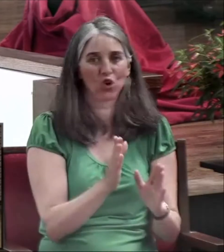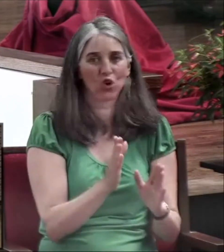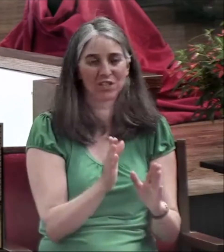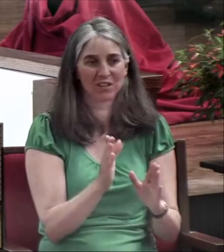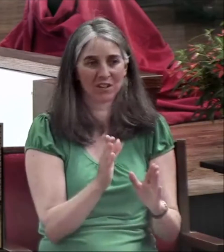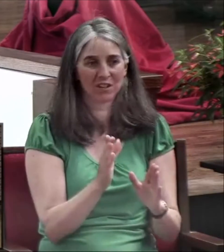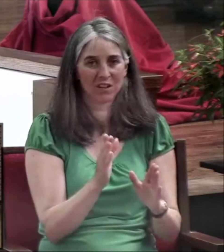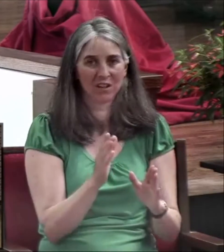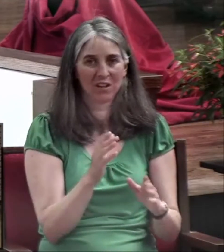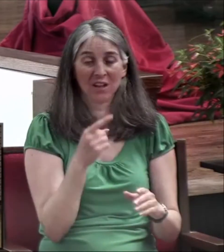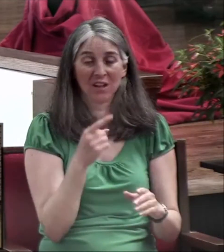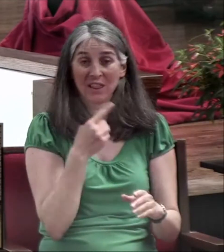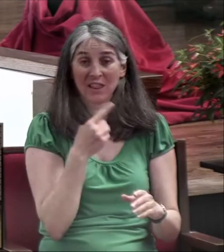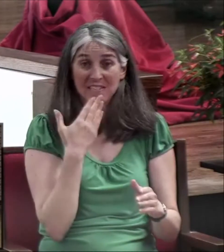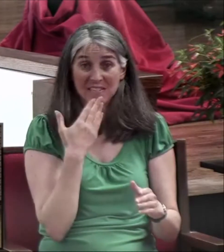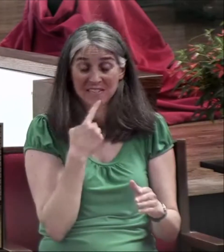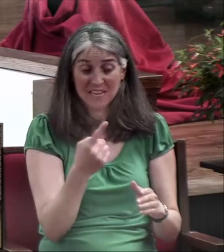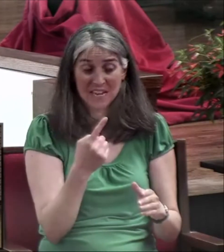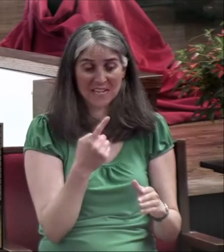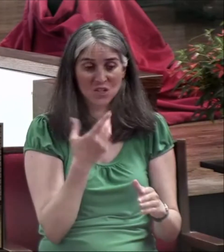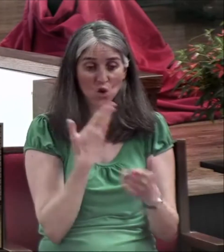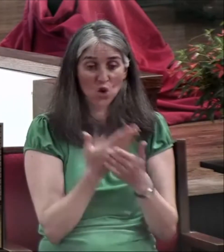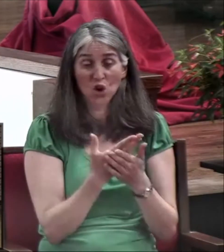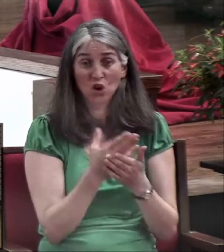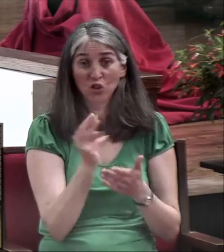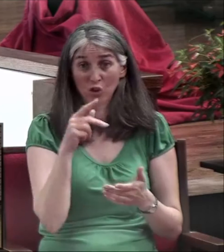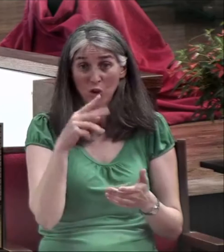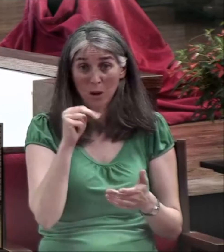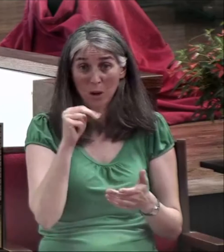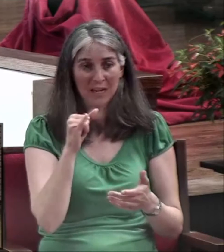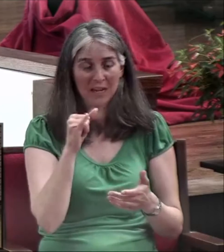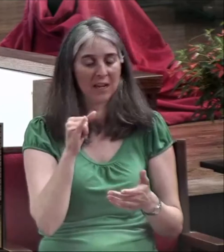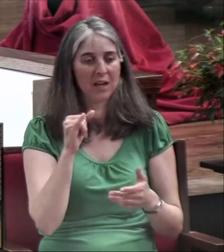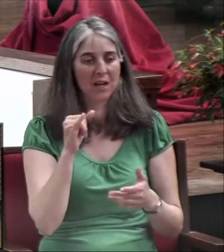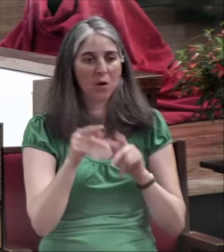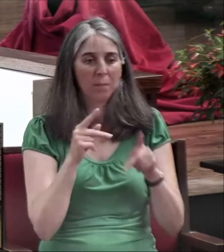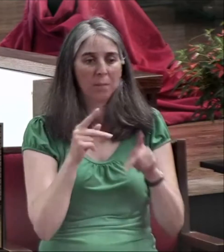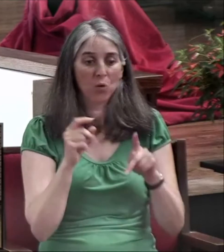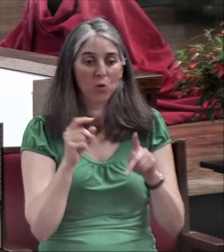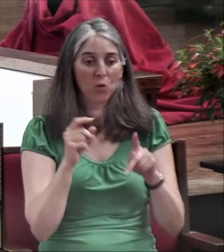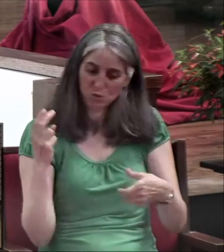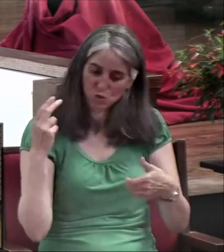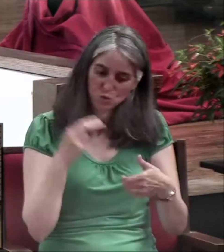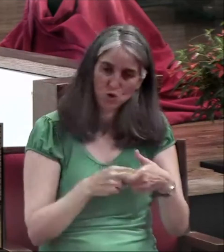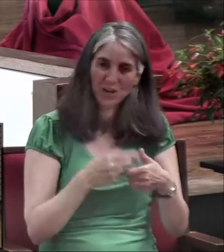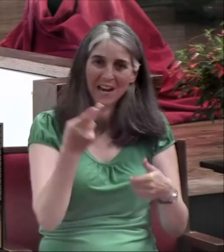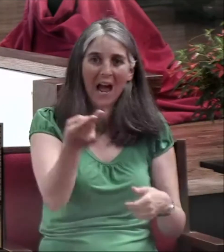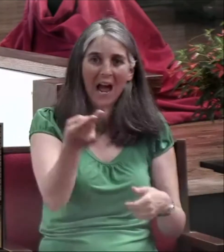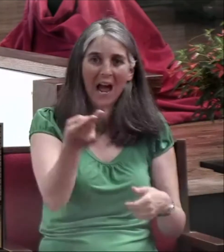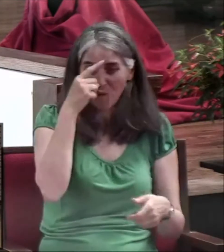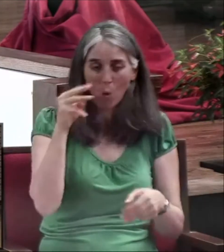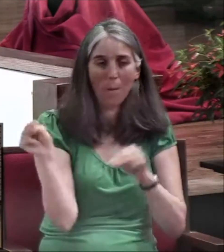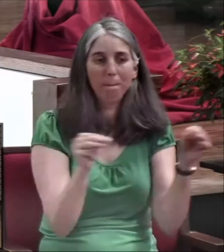they claim they're a Christian company, and they're looking for people able to be movers. Of course, the criteria is have